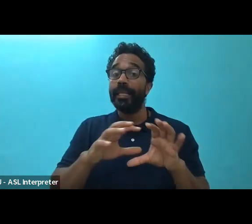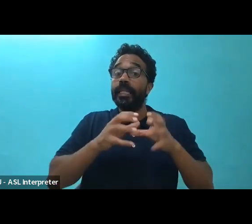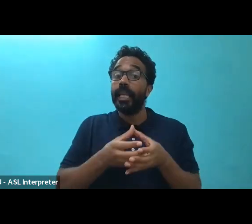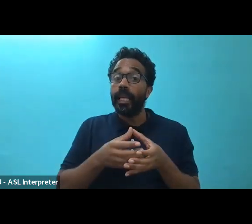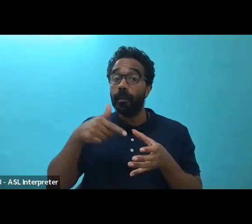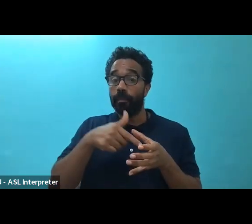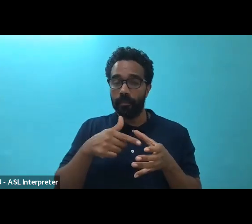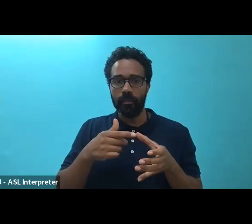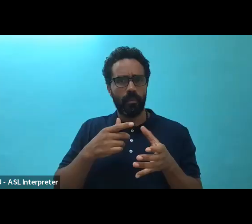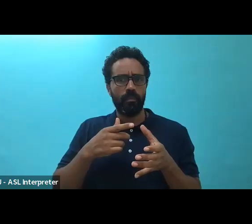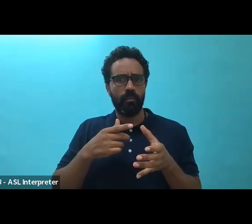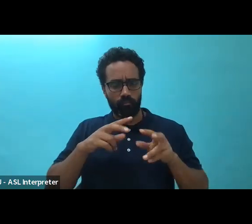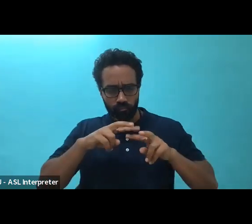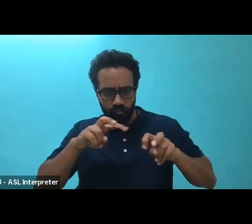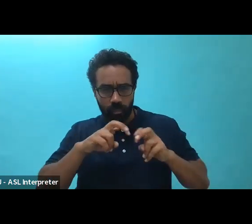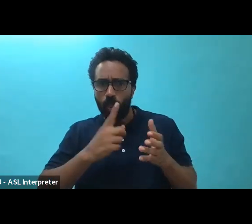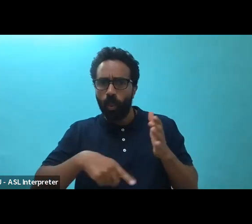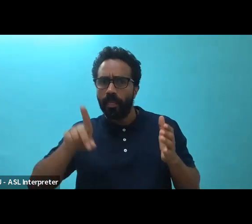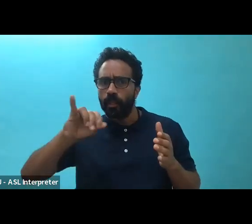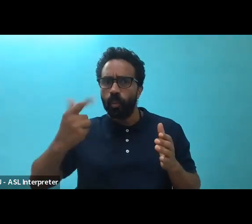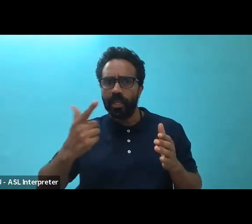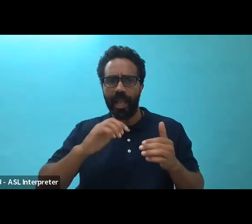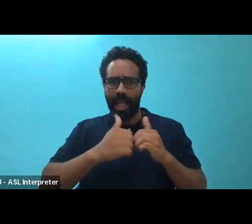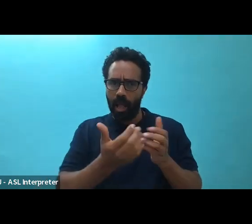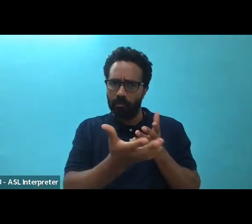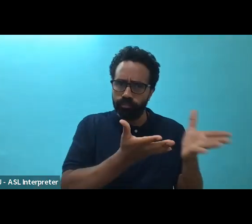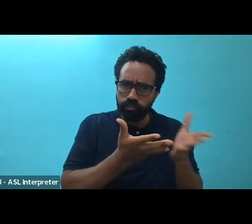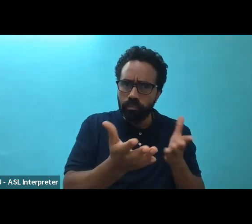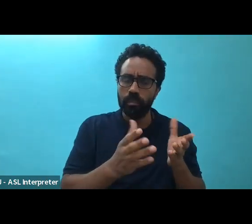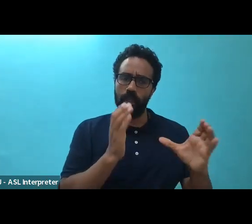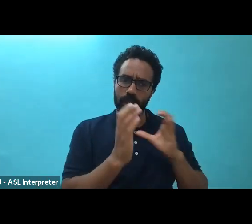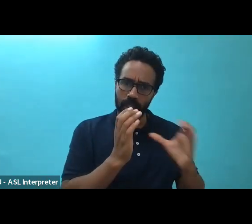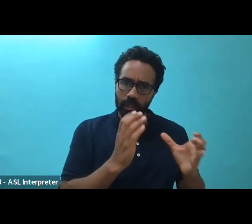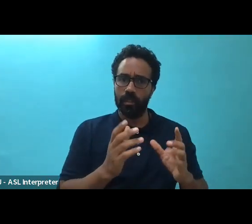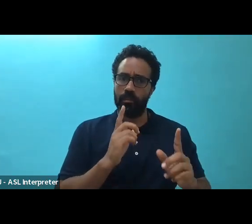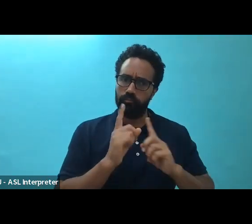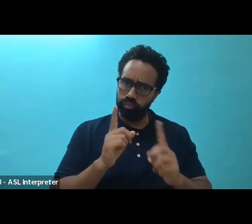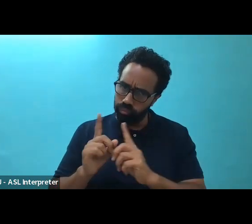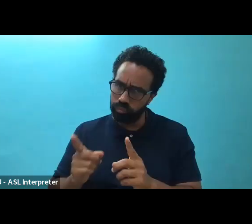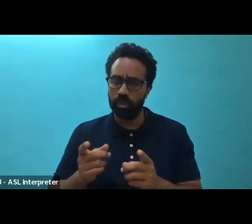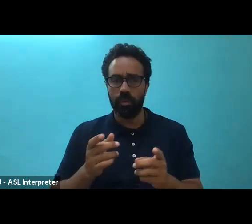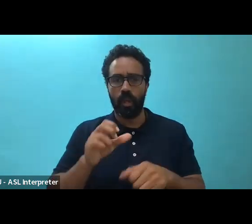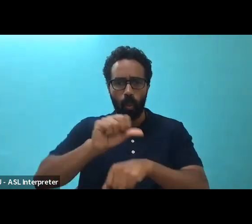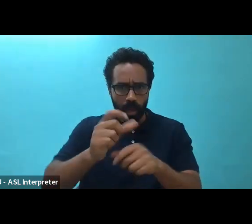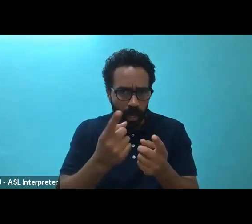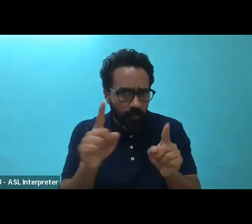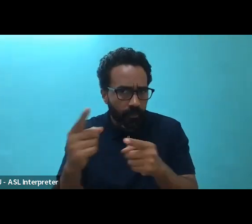to engage in conversations and working effectively with your diverse